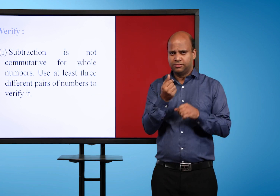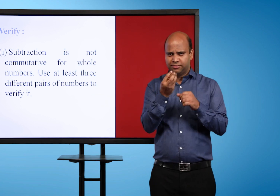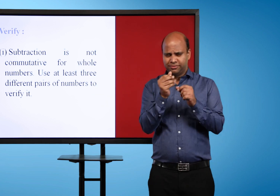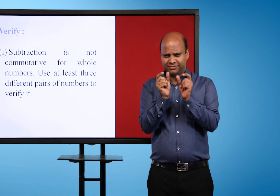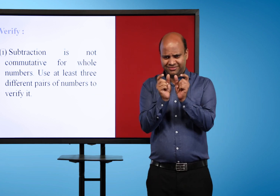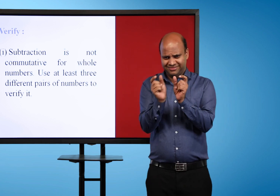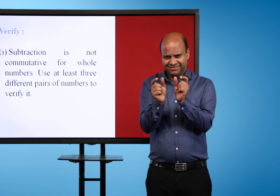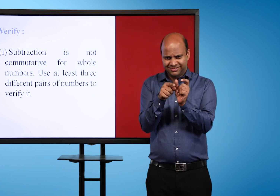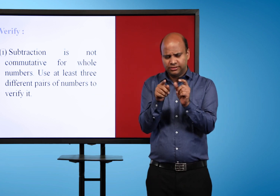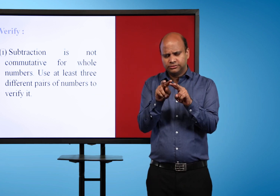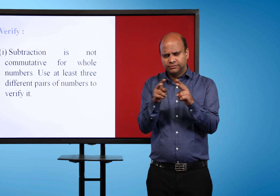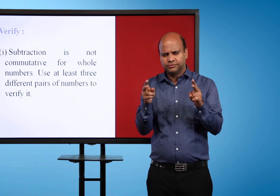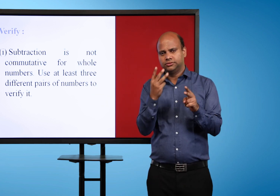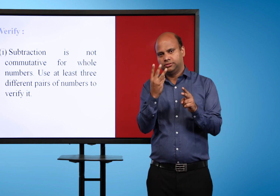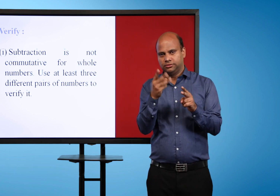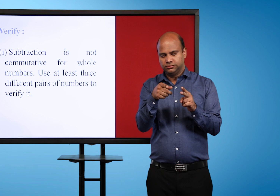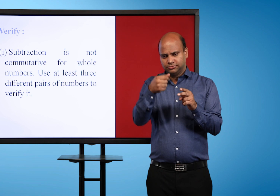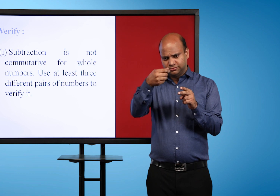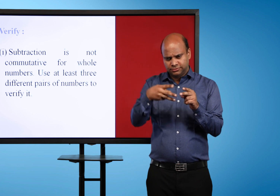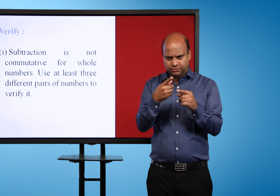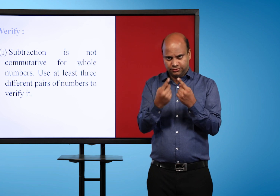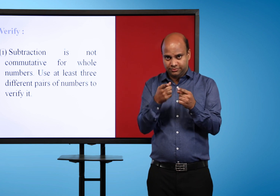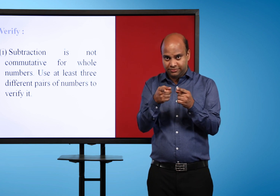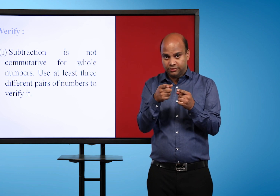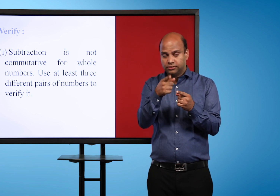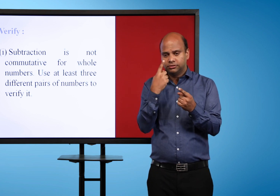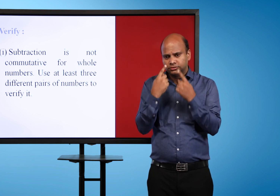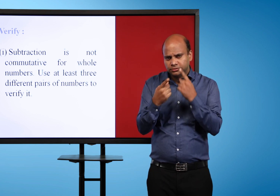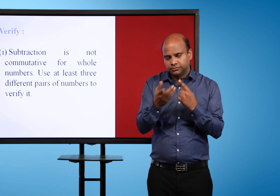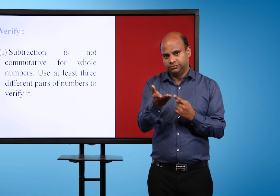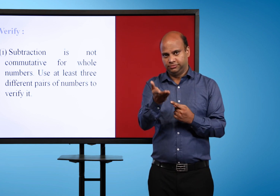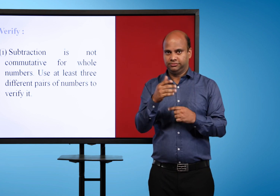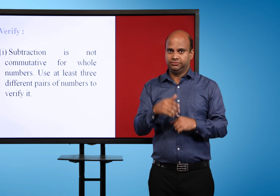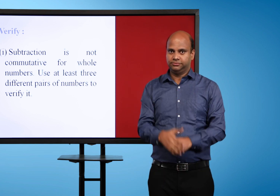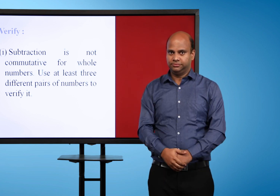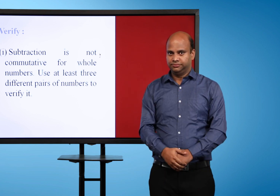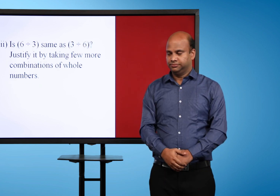Use at least 3 different pairs of numbers to verify it.